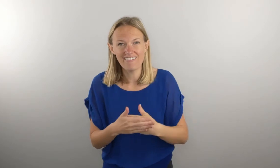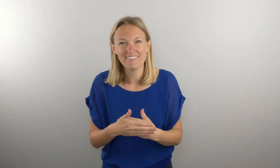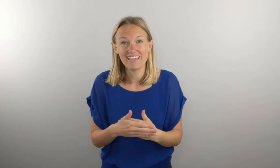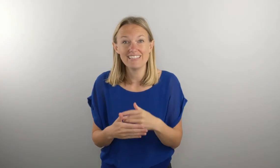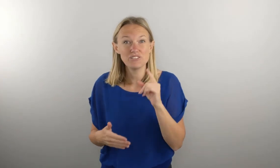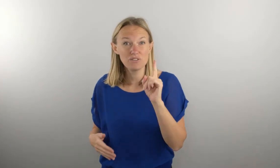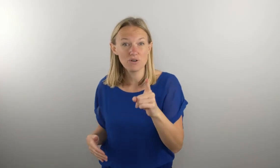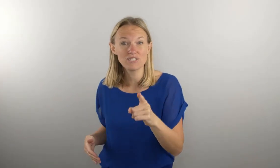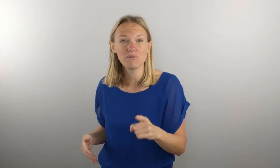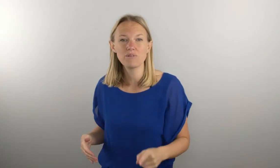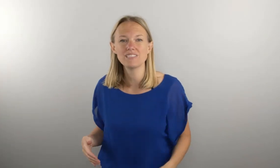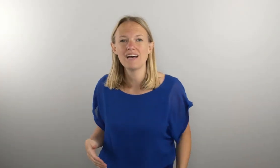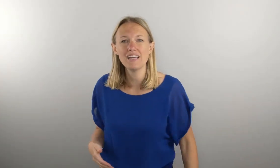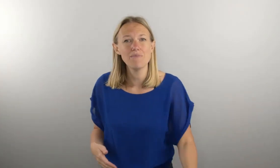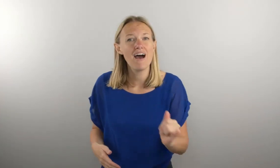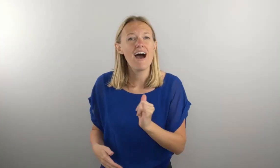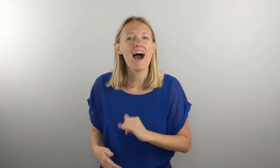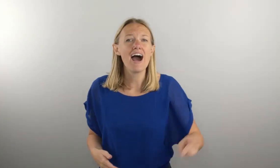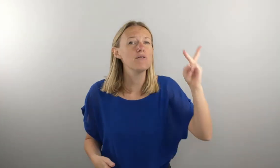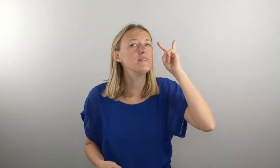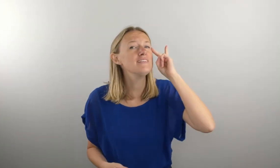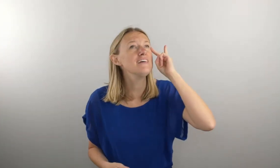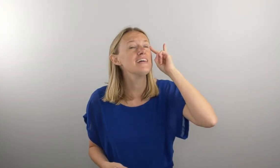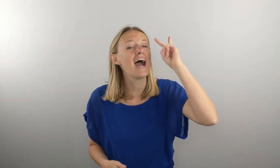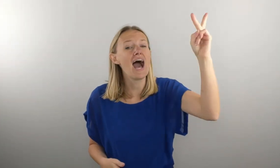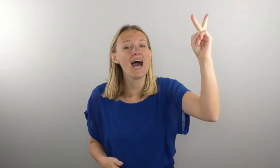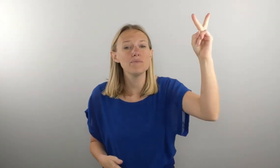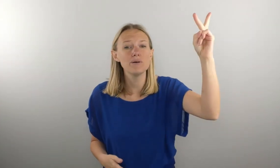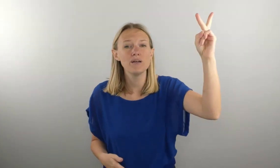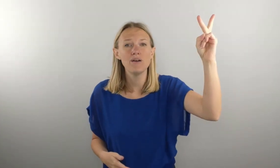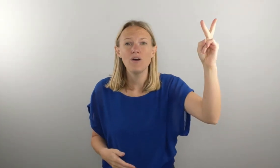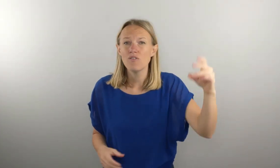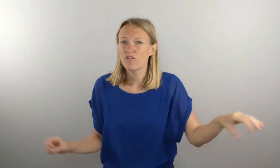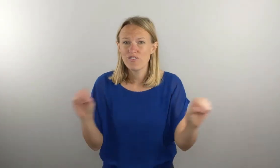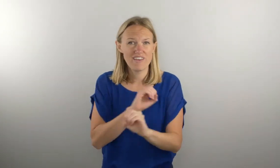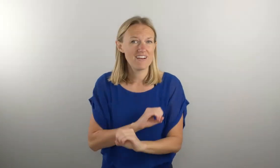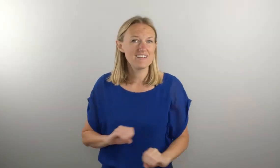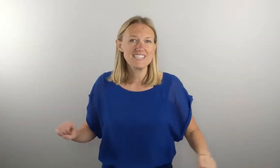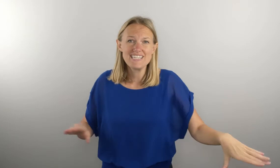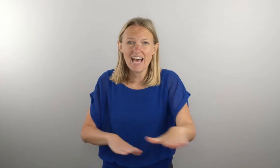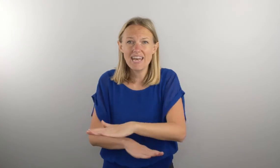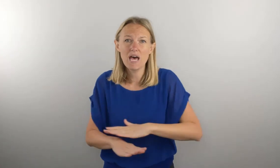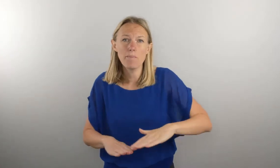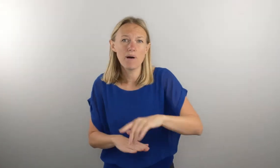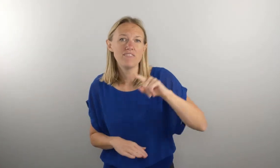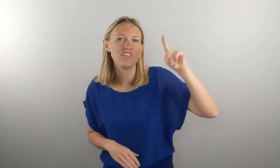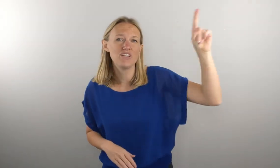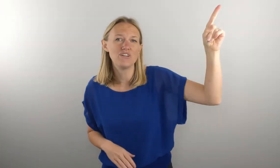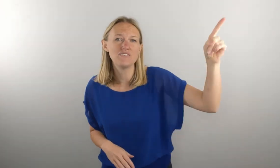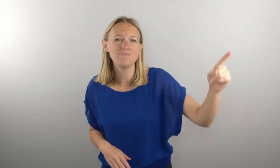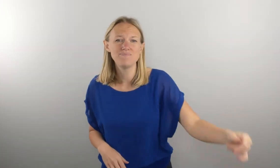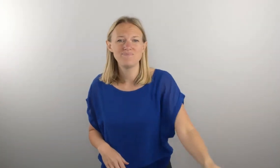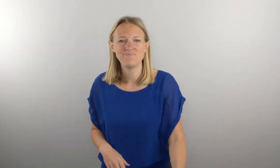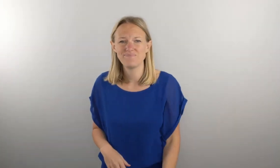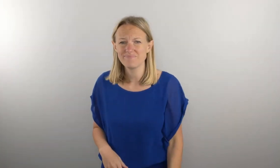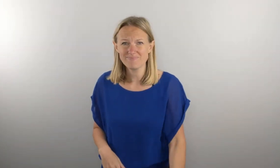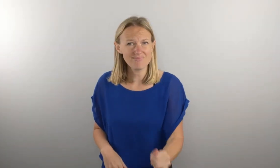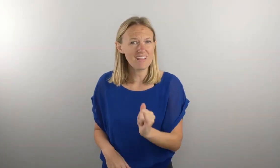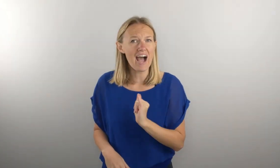Okay, let's do the chorus one more time. I will look up, for there is none above you.